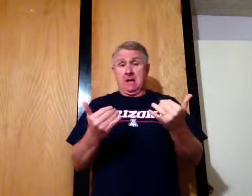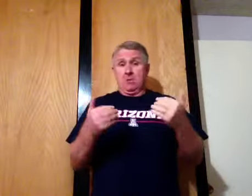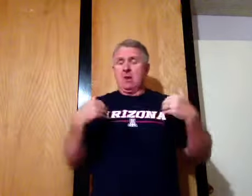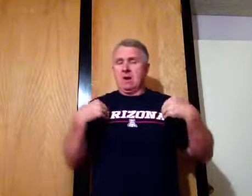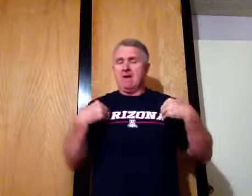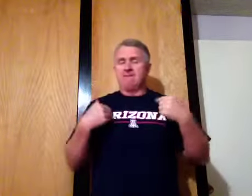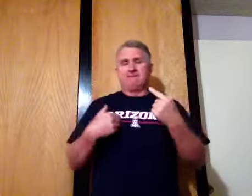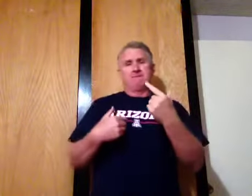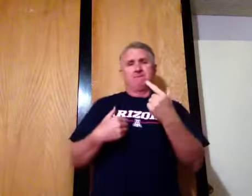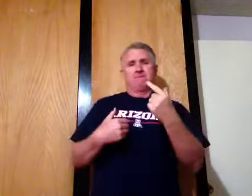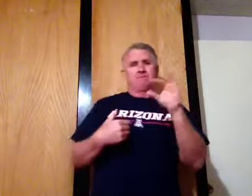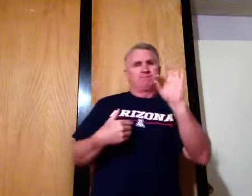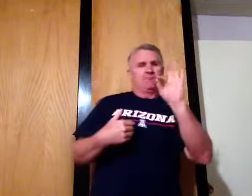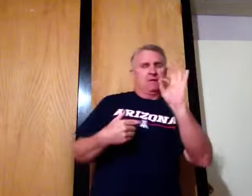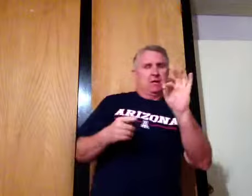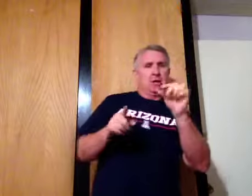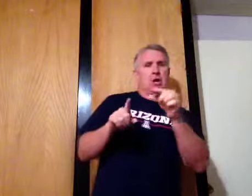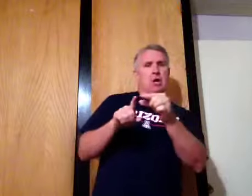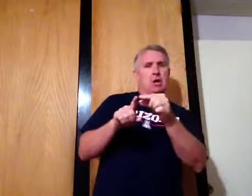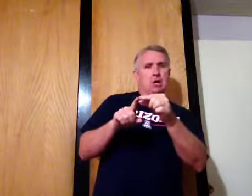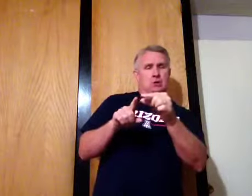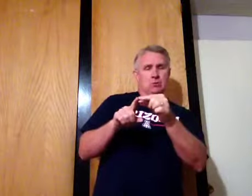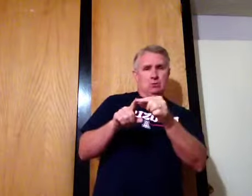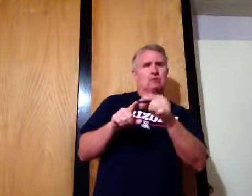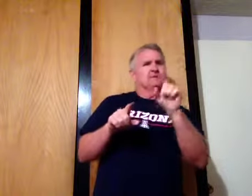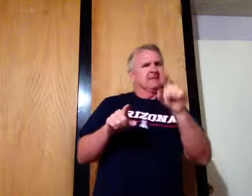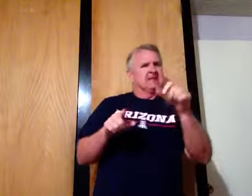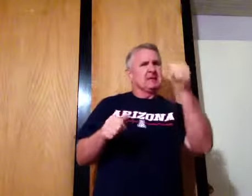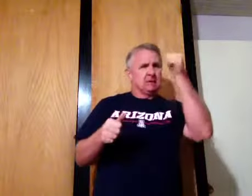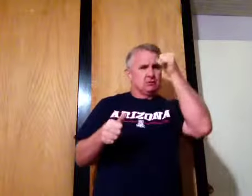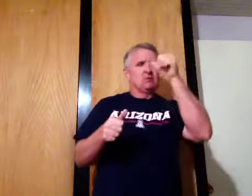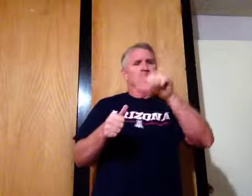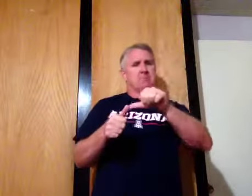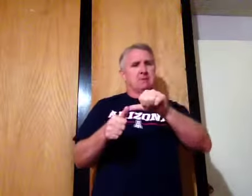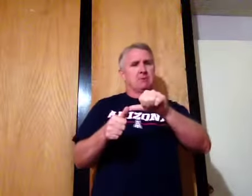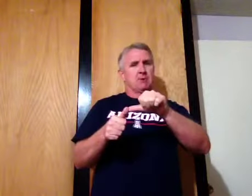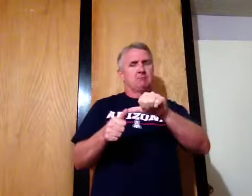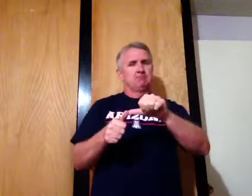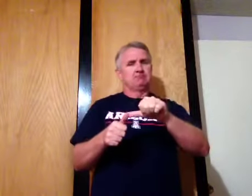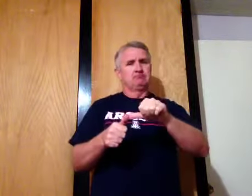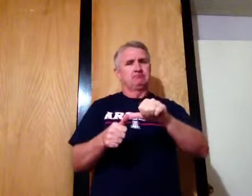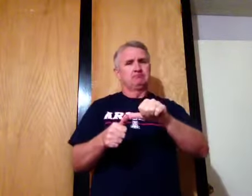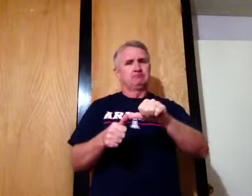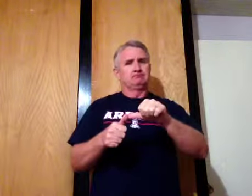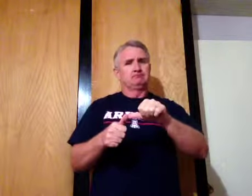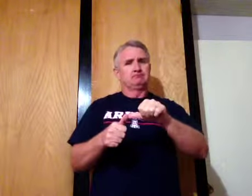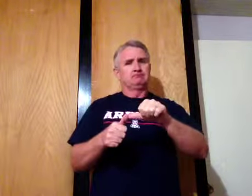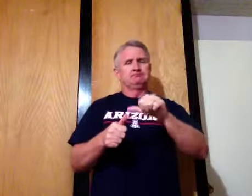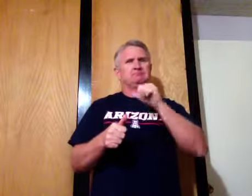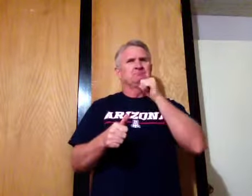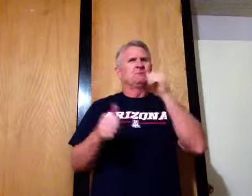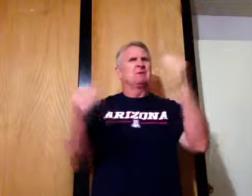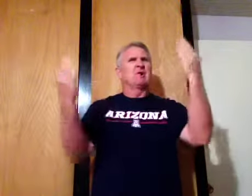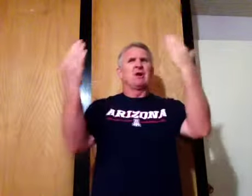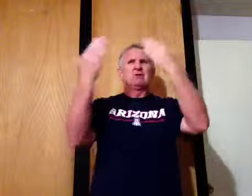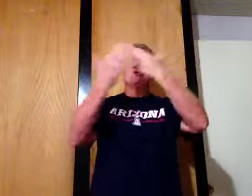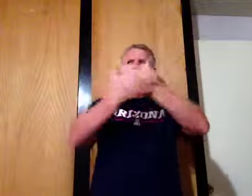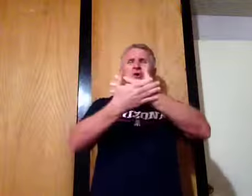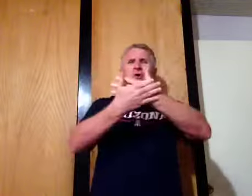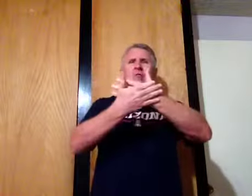is a presentation here, a PowerPoint. We're going to put it up here. It's not real dark because of the light, but you should be able to see it.